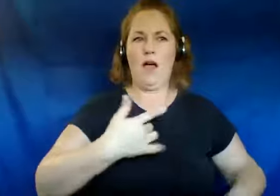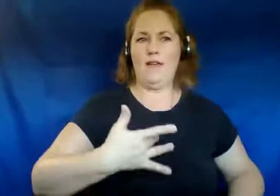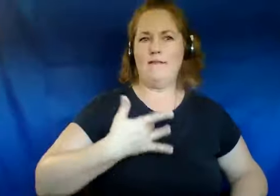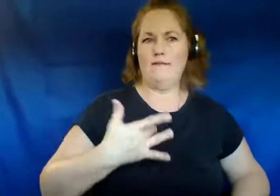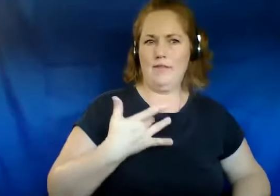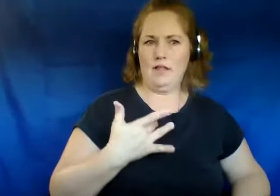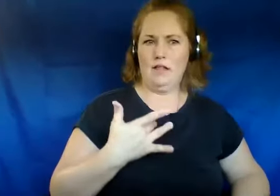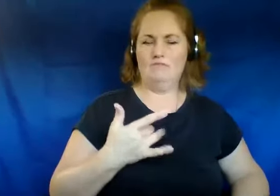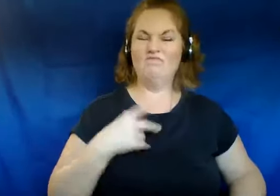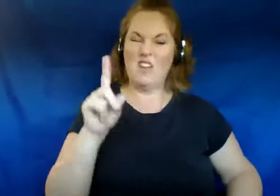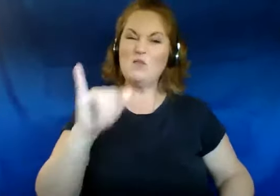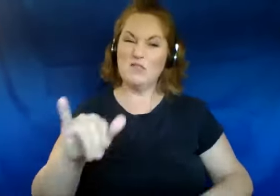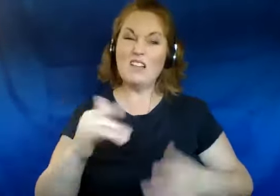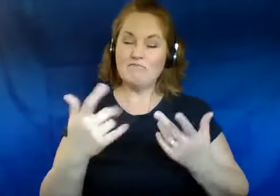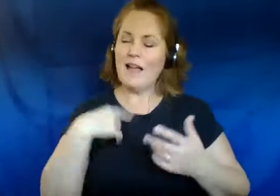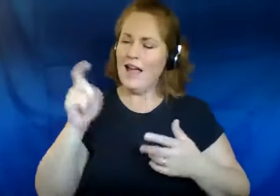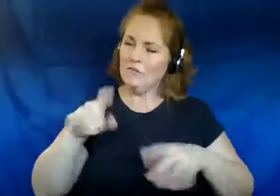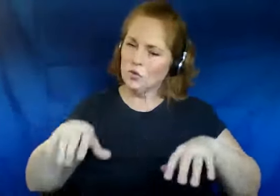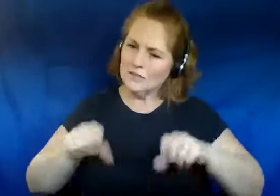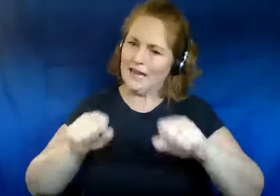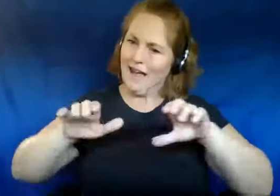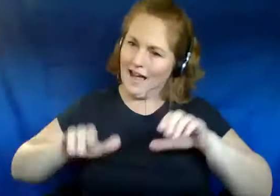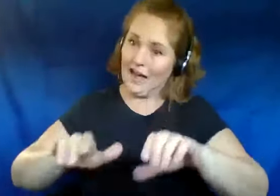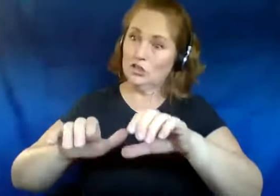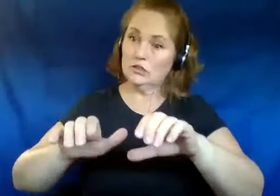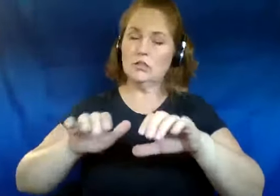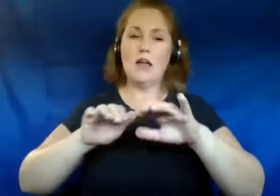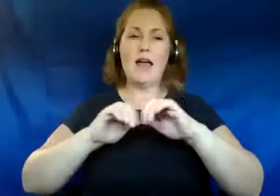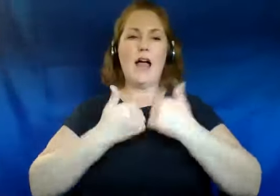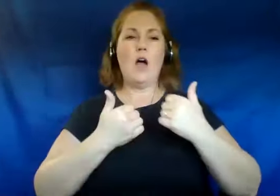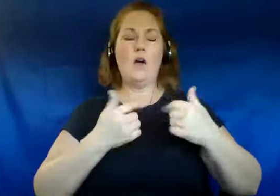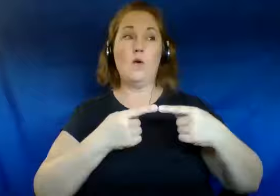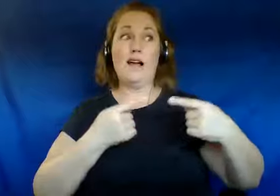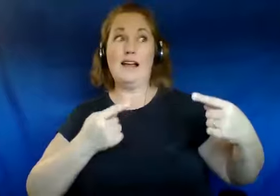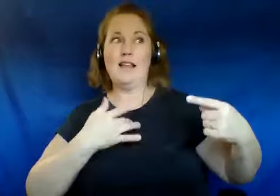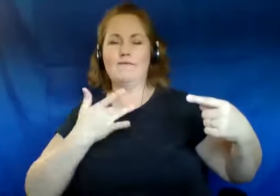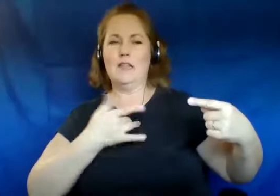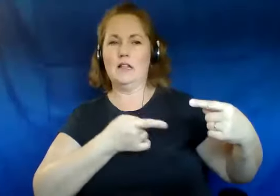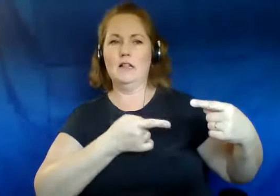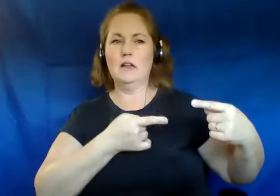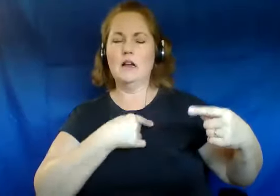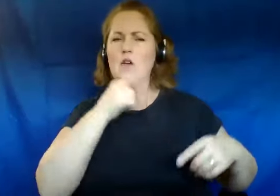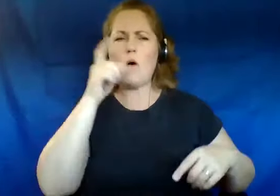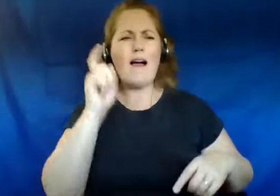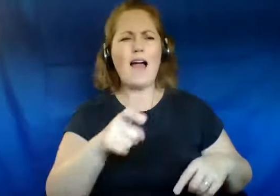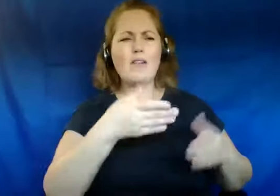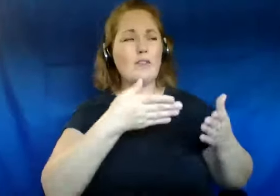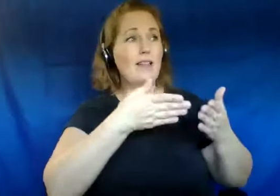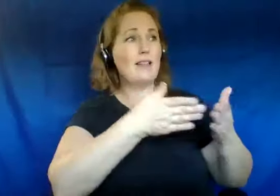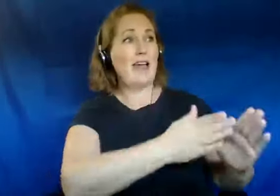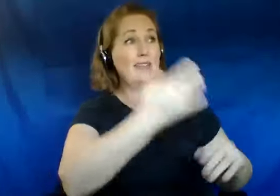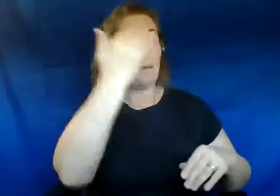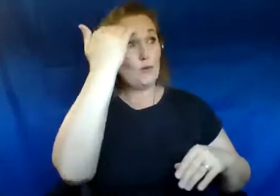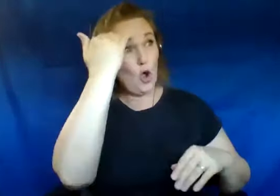take actions contrary to the way I feel a lot. I do not always have to let somebody